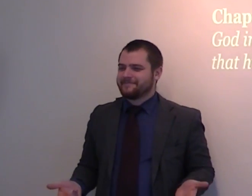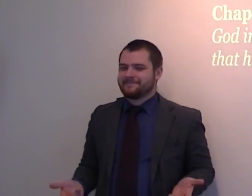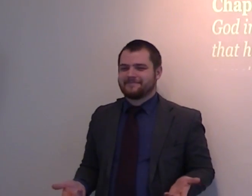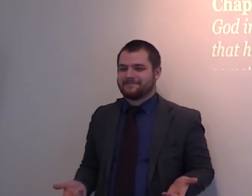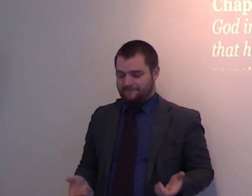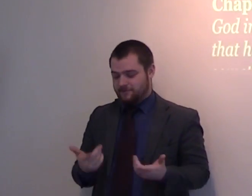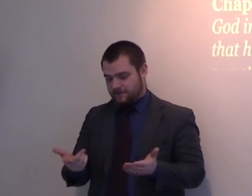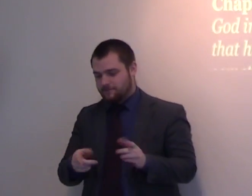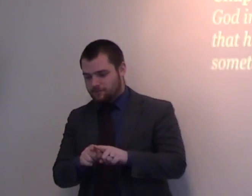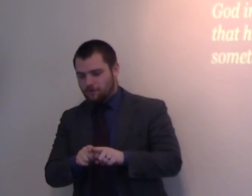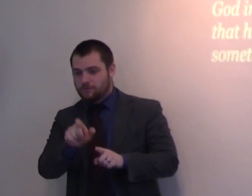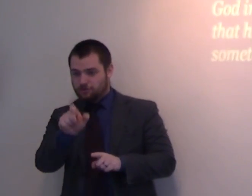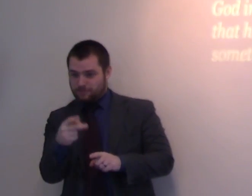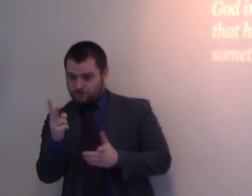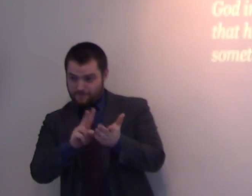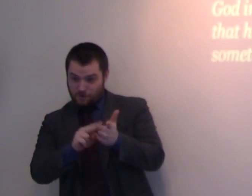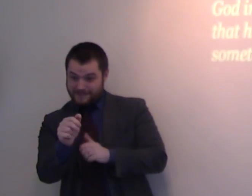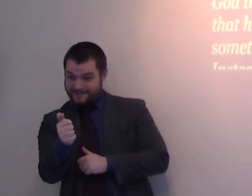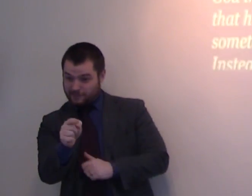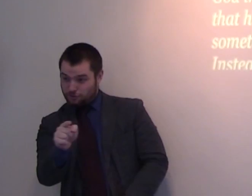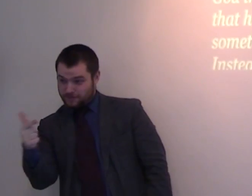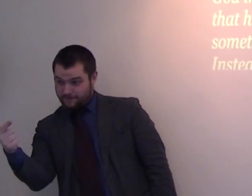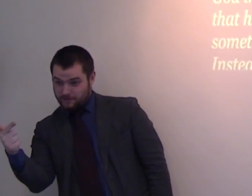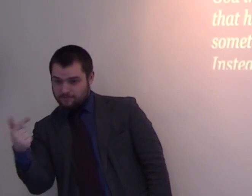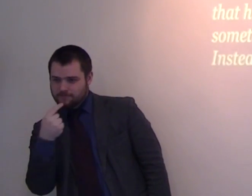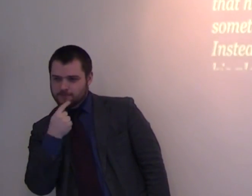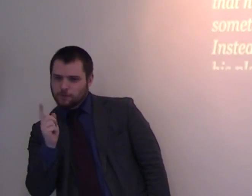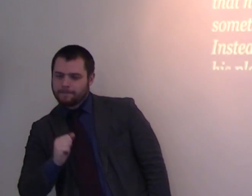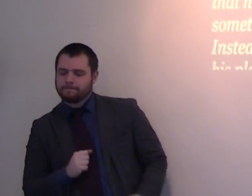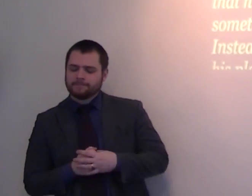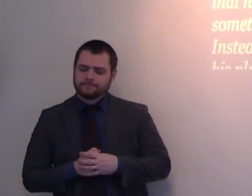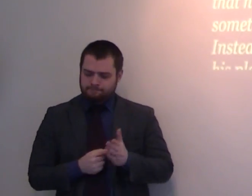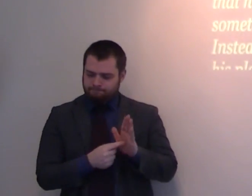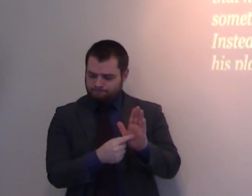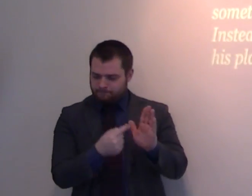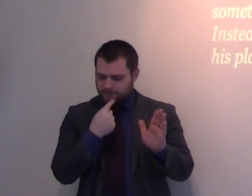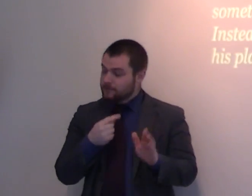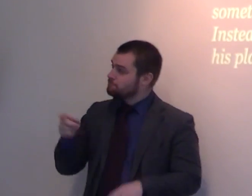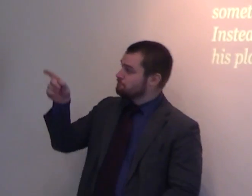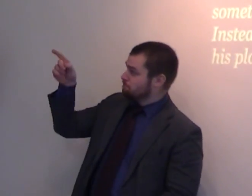Chapter 2, verses 6 to 7. Quote, he was like God in every